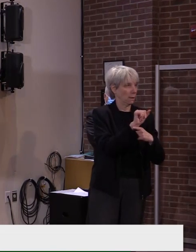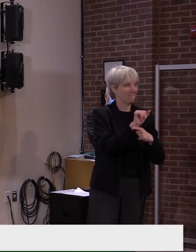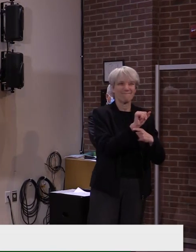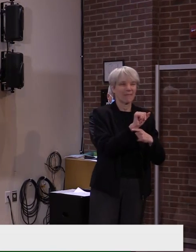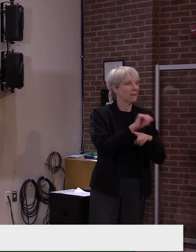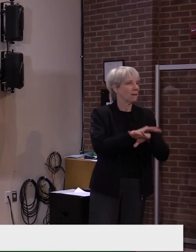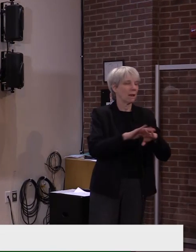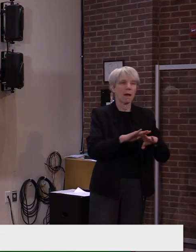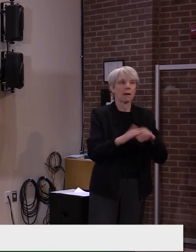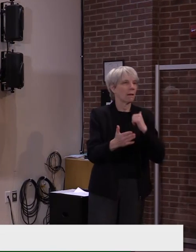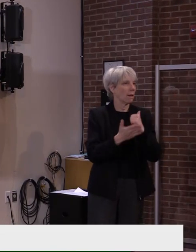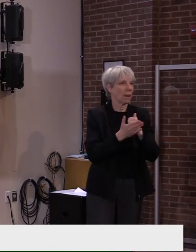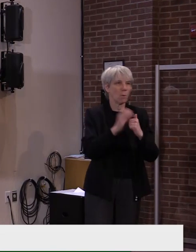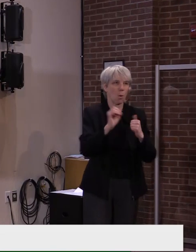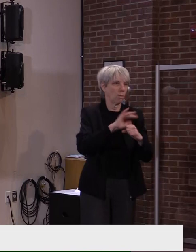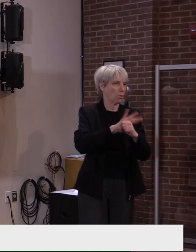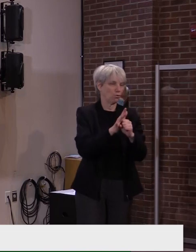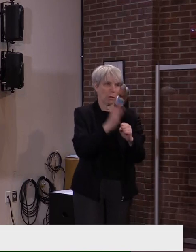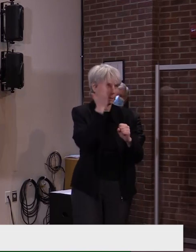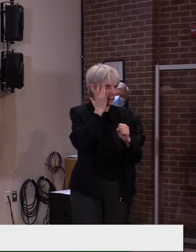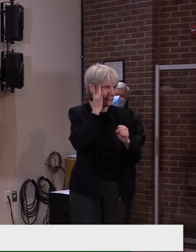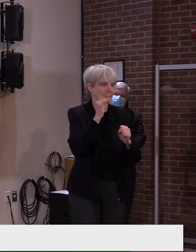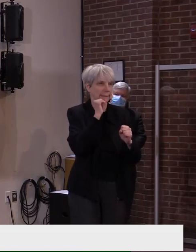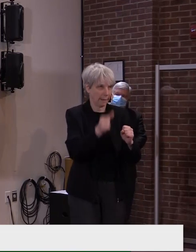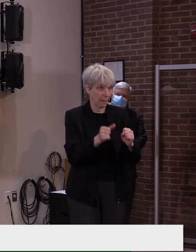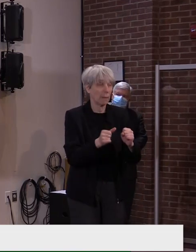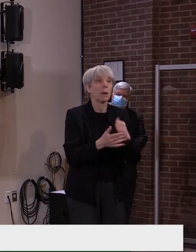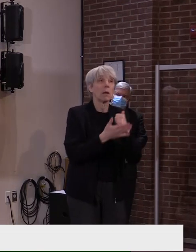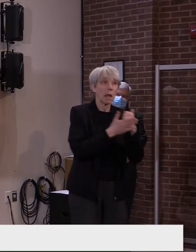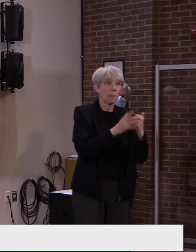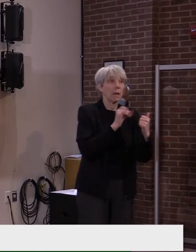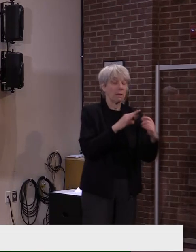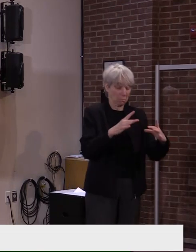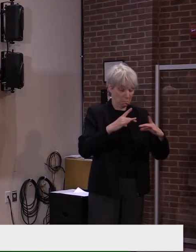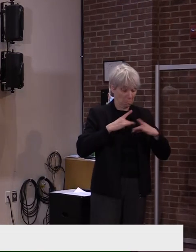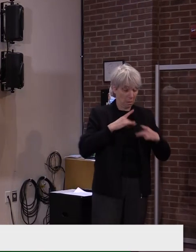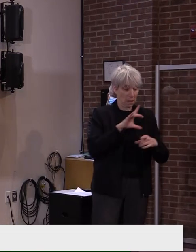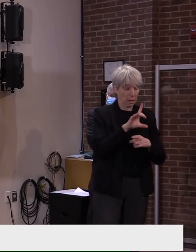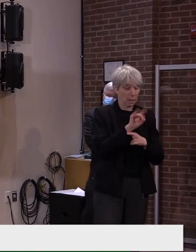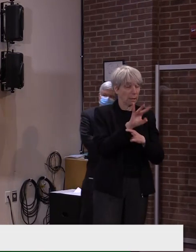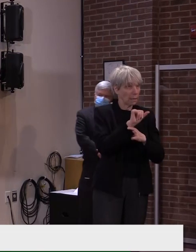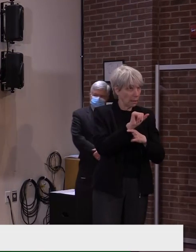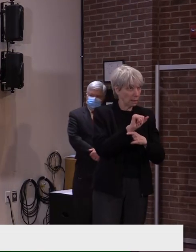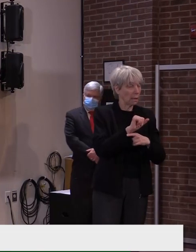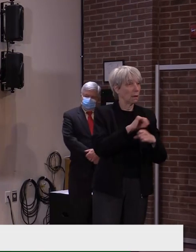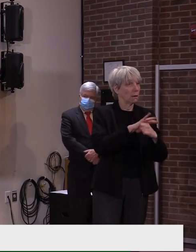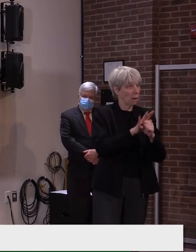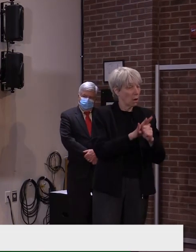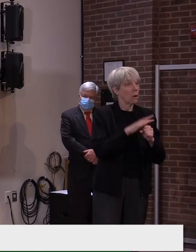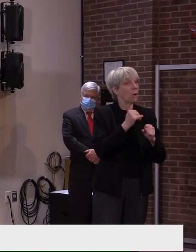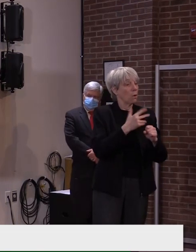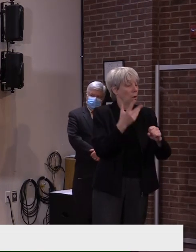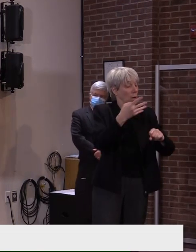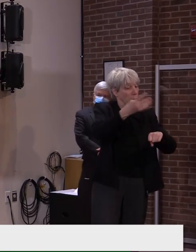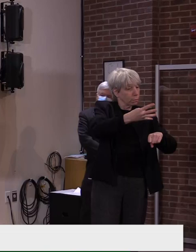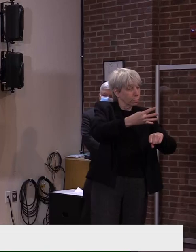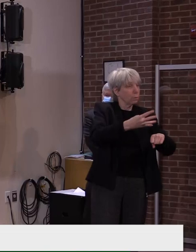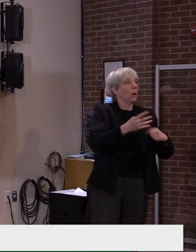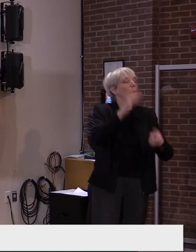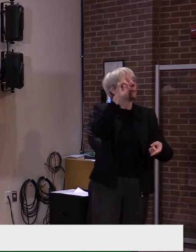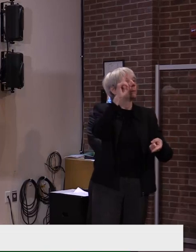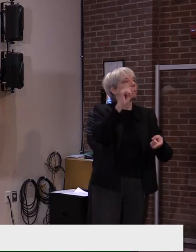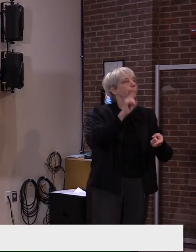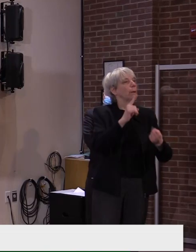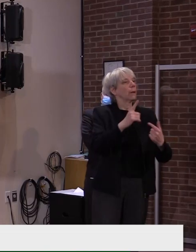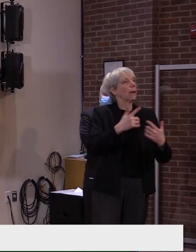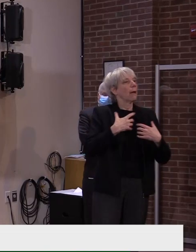until Omicron is responsible for over 80% of infections in Vermont, which could occur